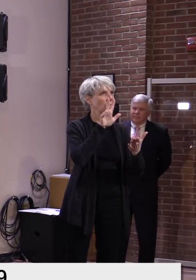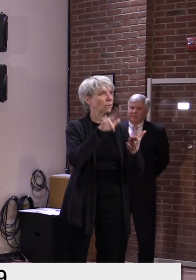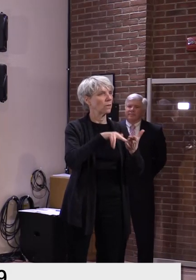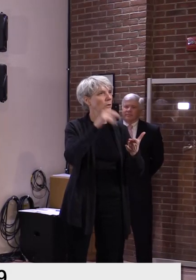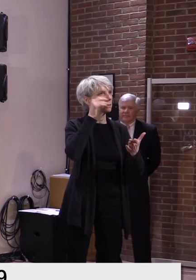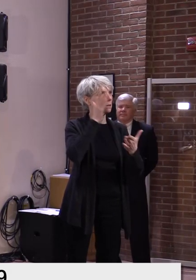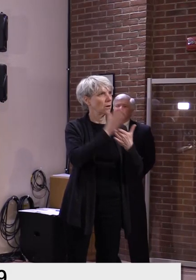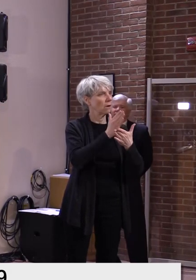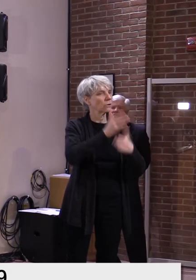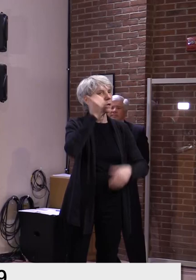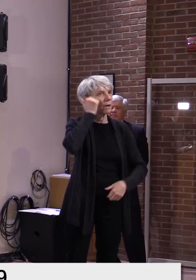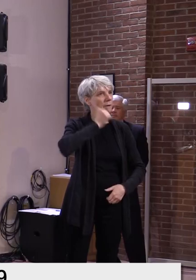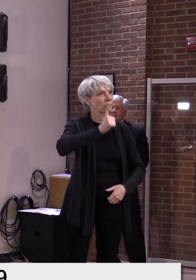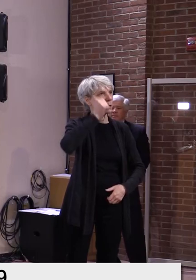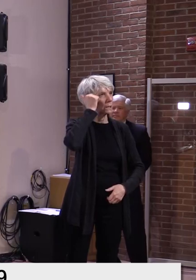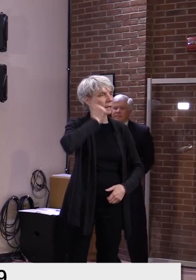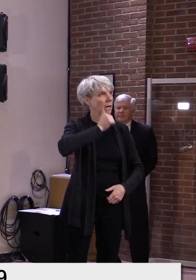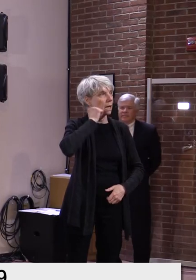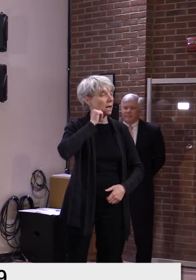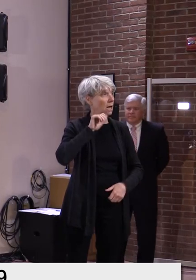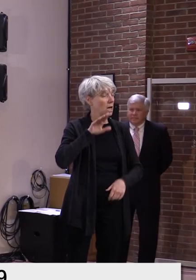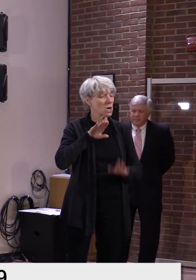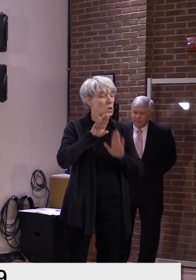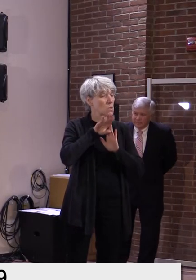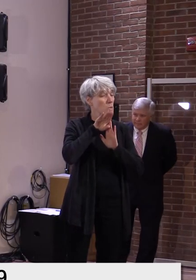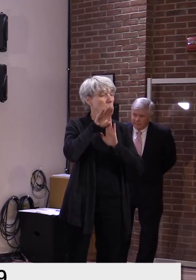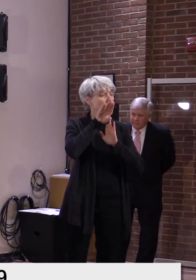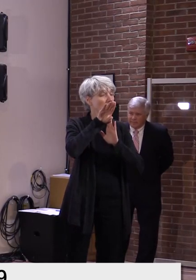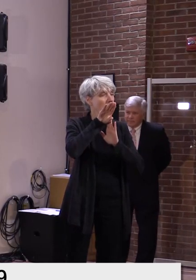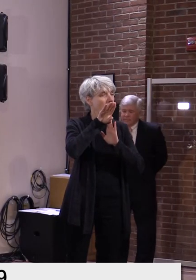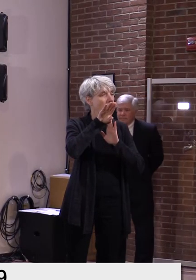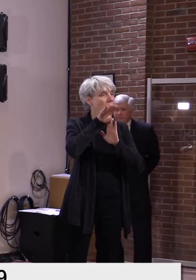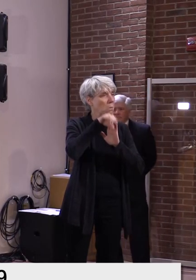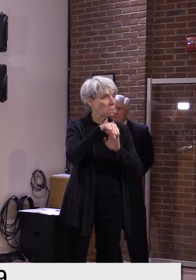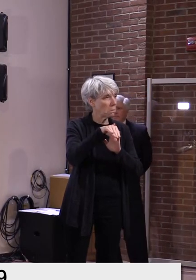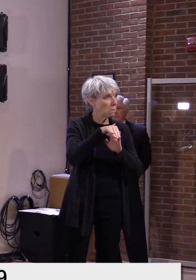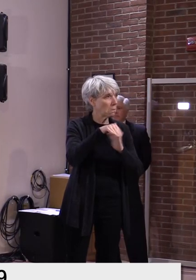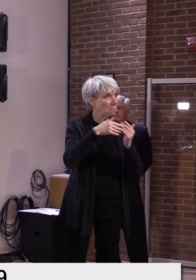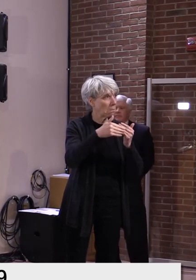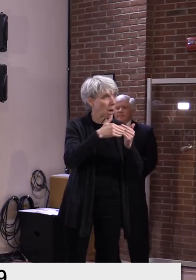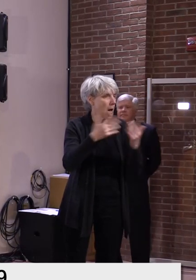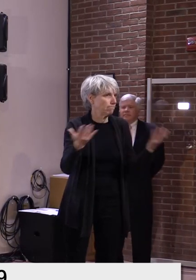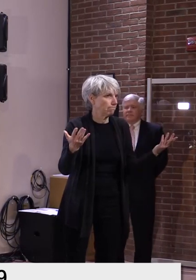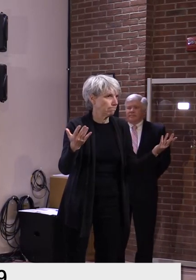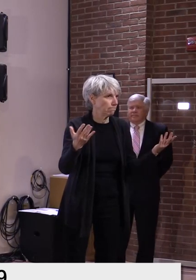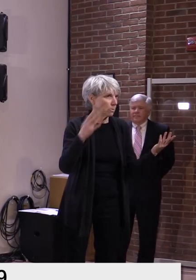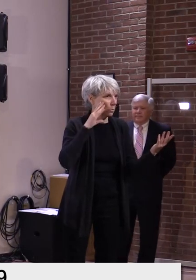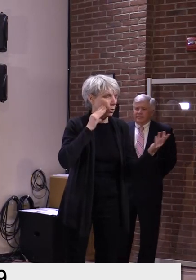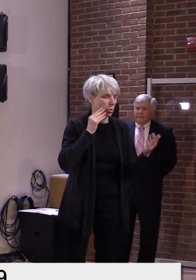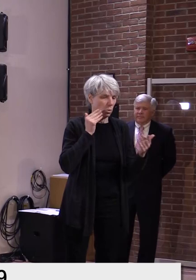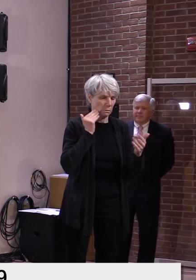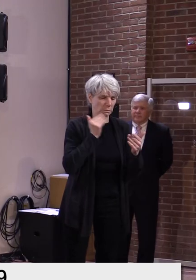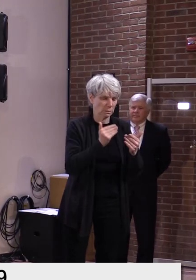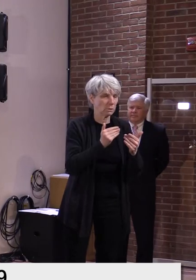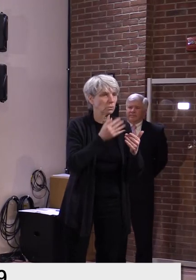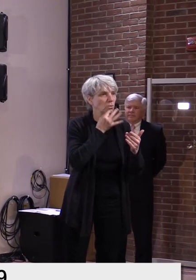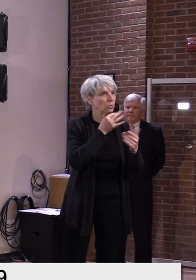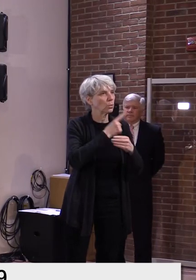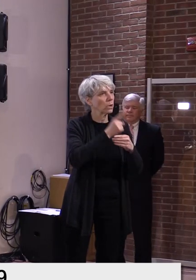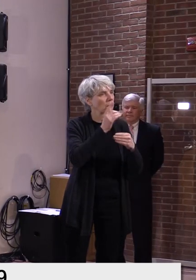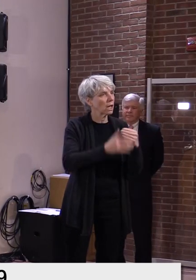day. That may drop off a bit, especially with this weekend coming up. So I would guess it's going to